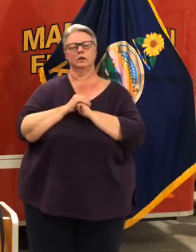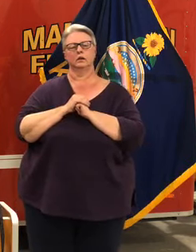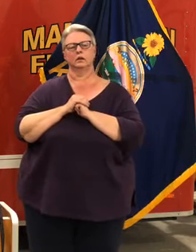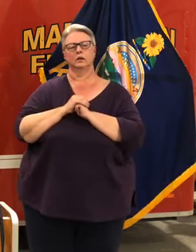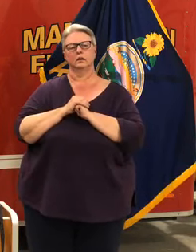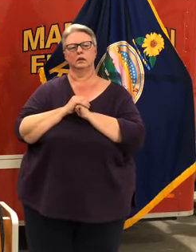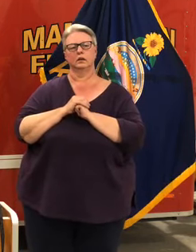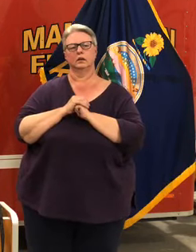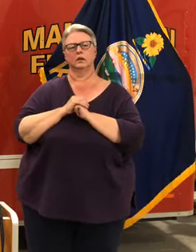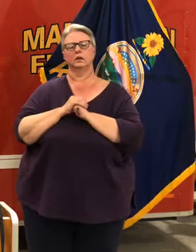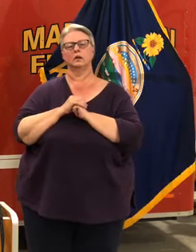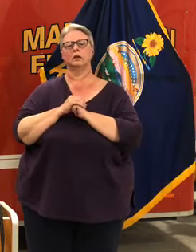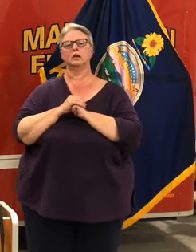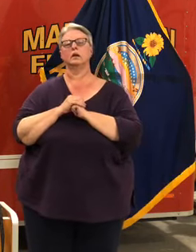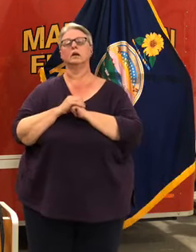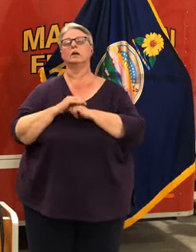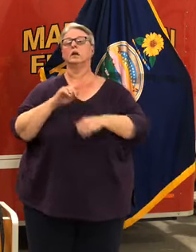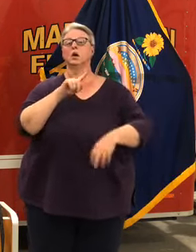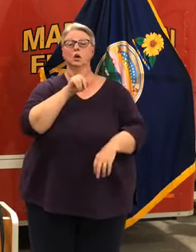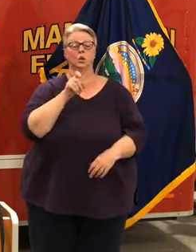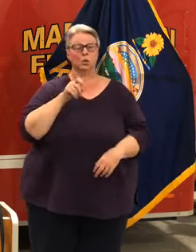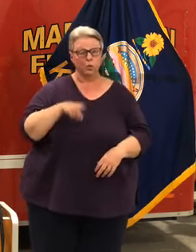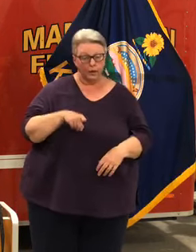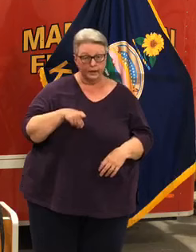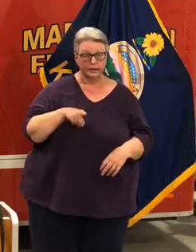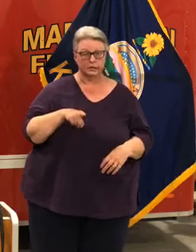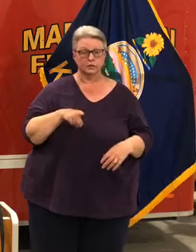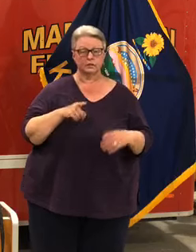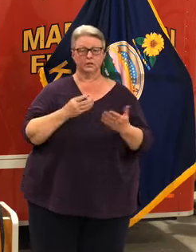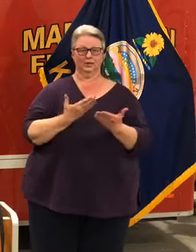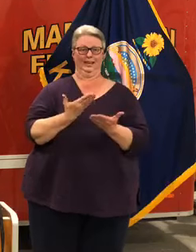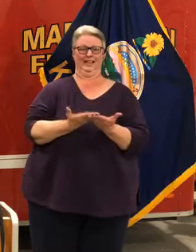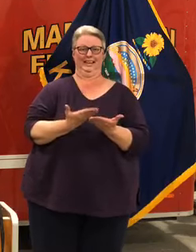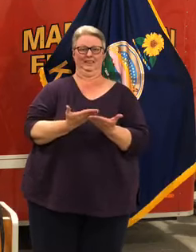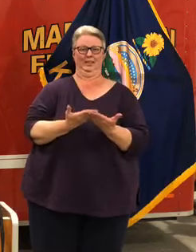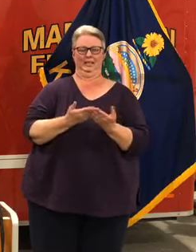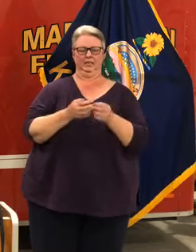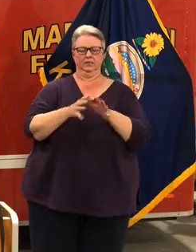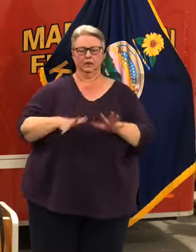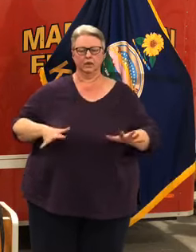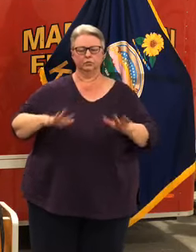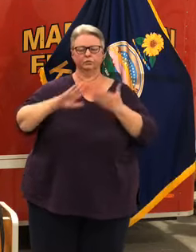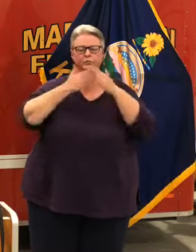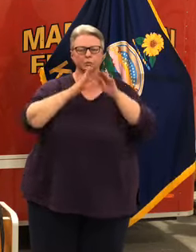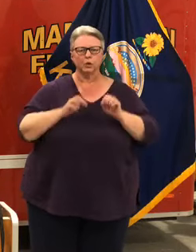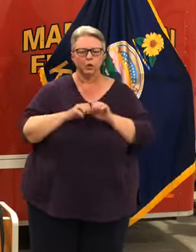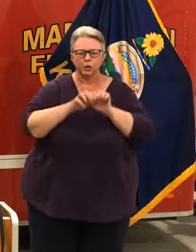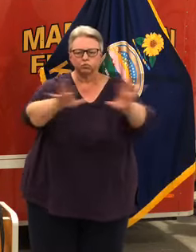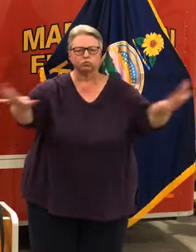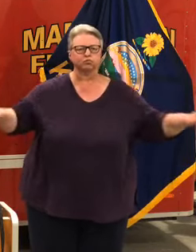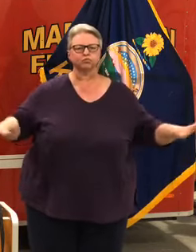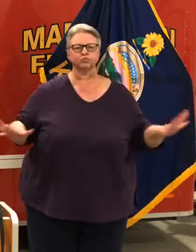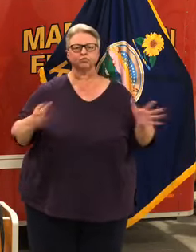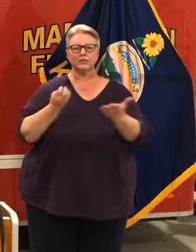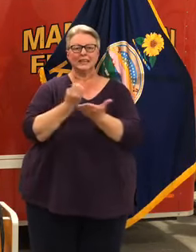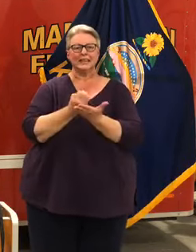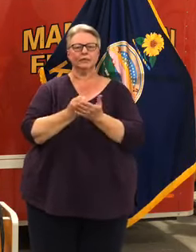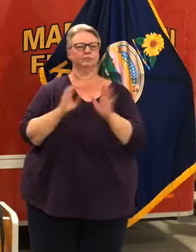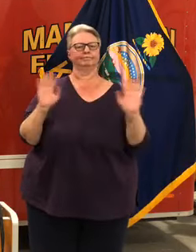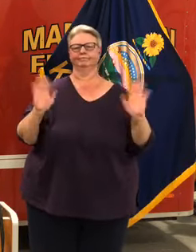community spread case? The question is there any evidence of community spread? And as of right now, no, there is no evidence,